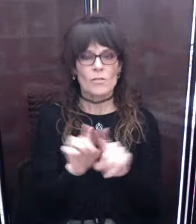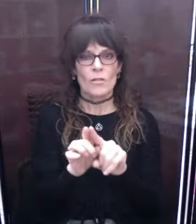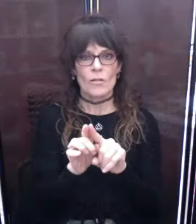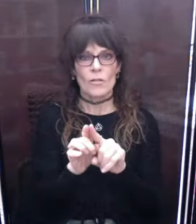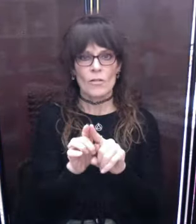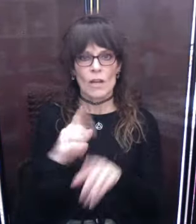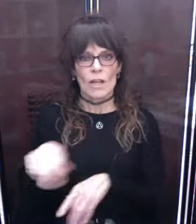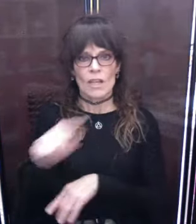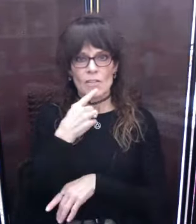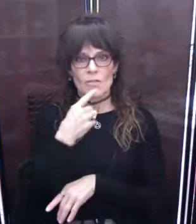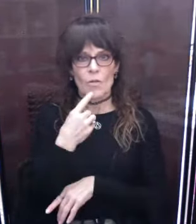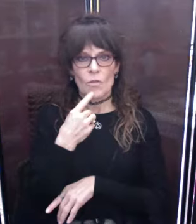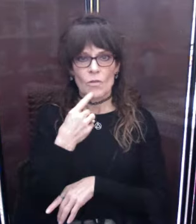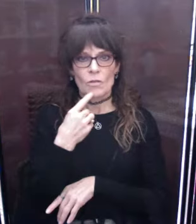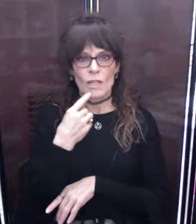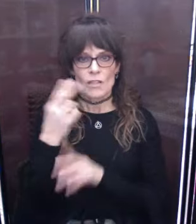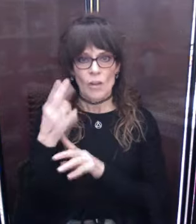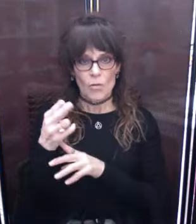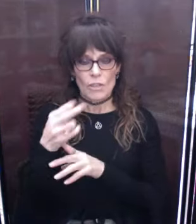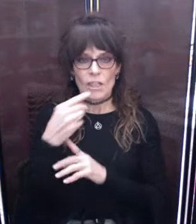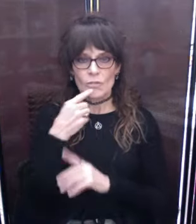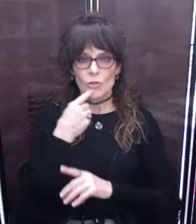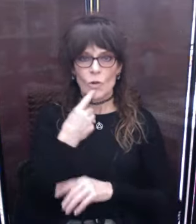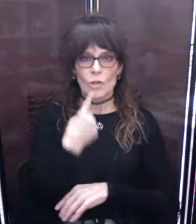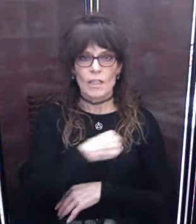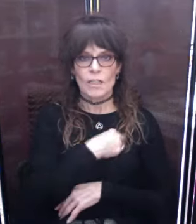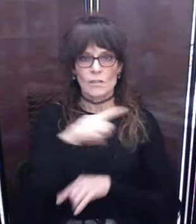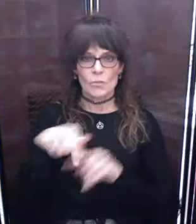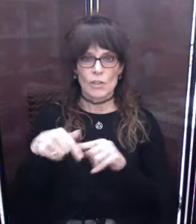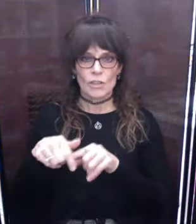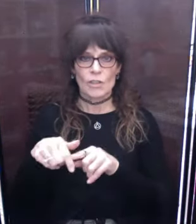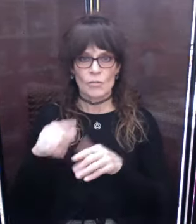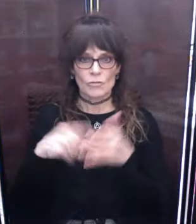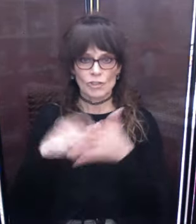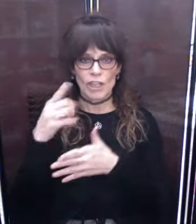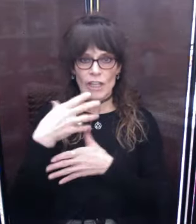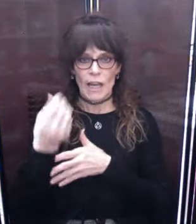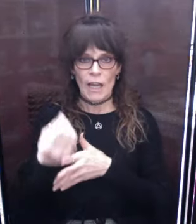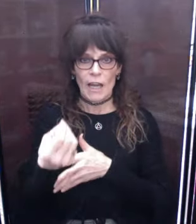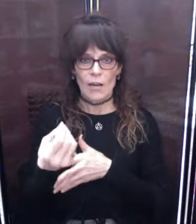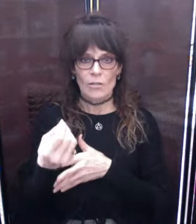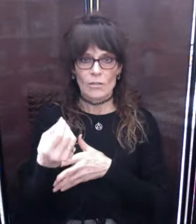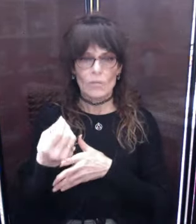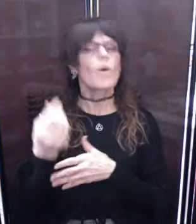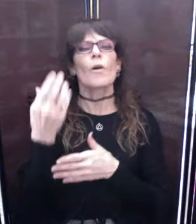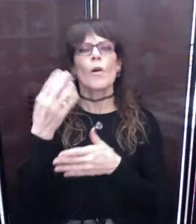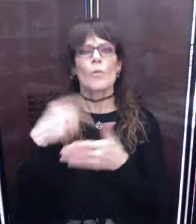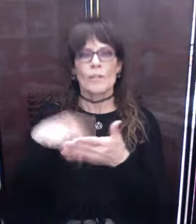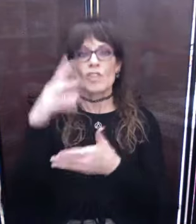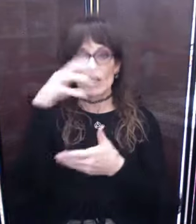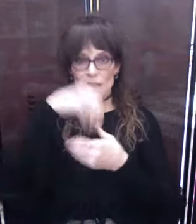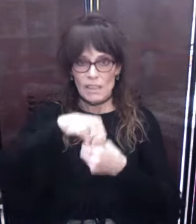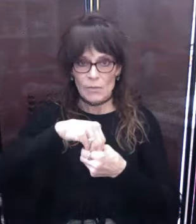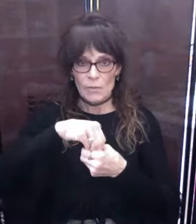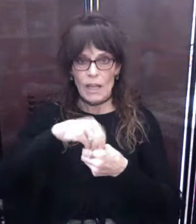us, housekeeping had told us that when you check out, or that when we checked in, we got a cot there that day. I